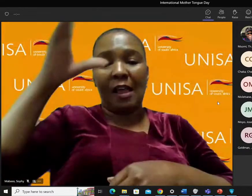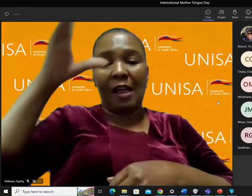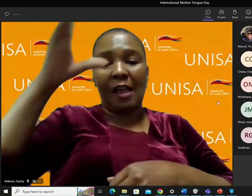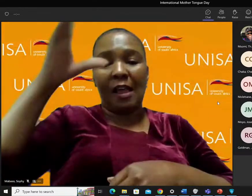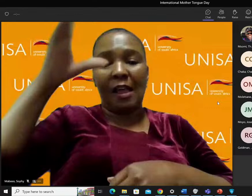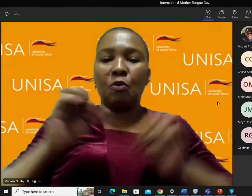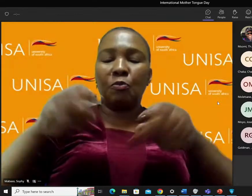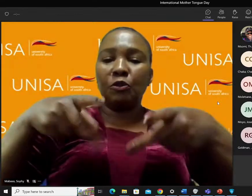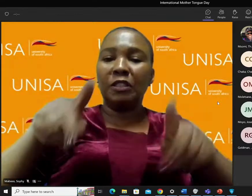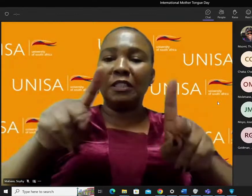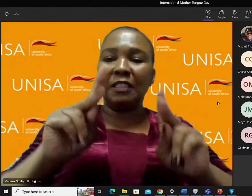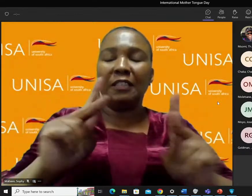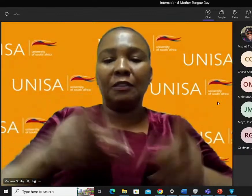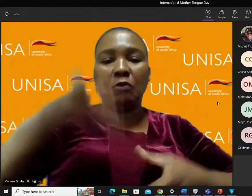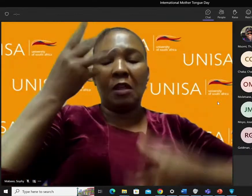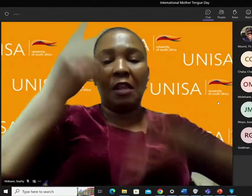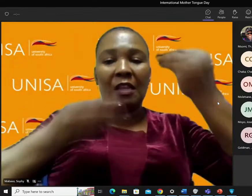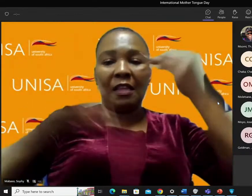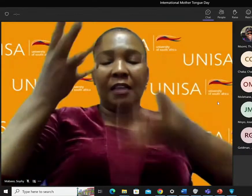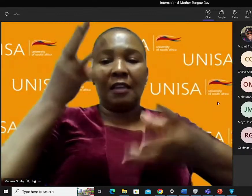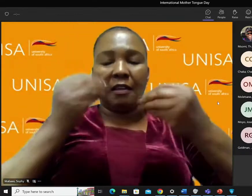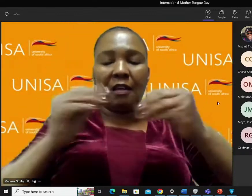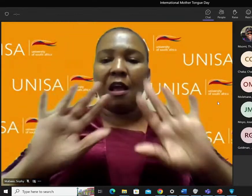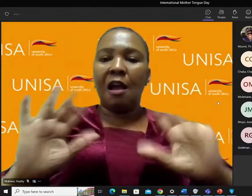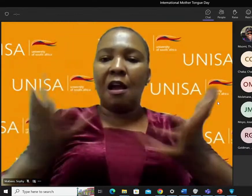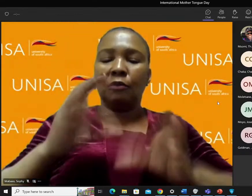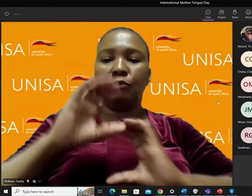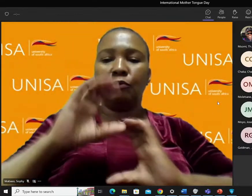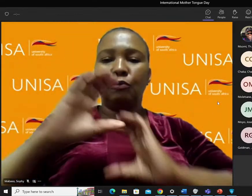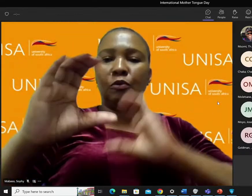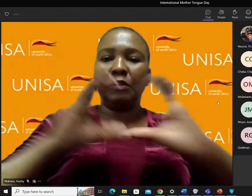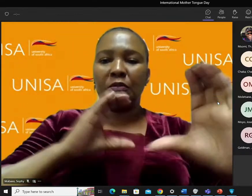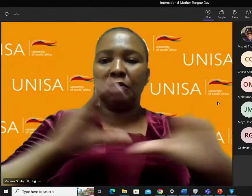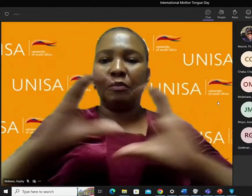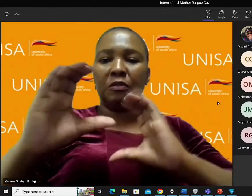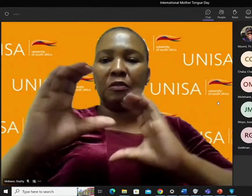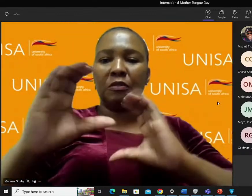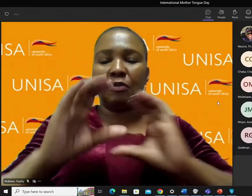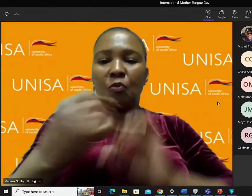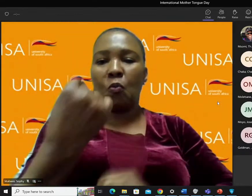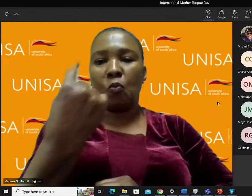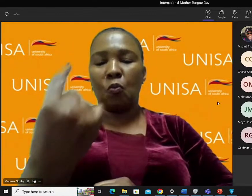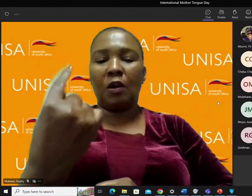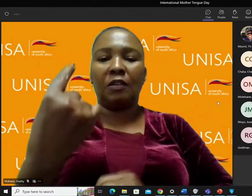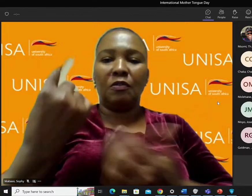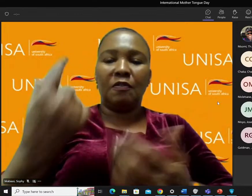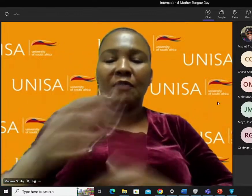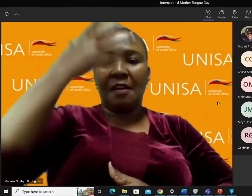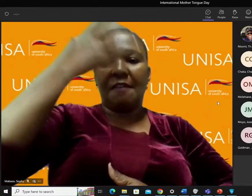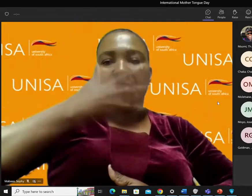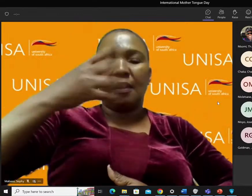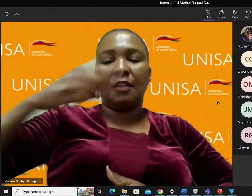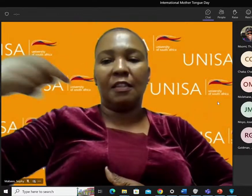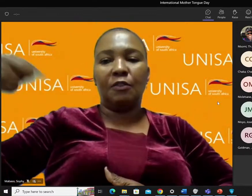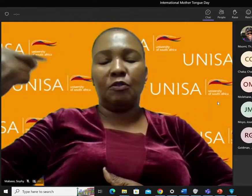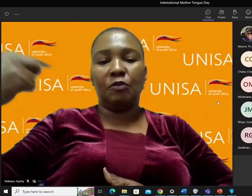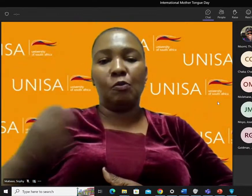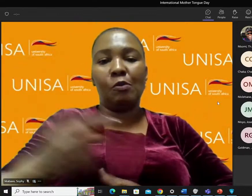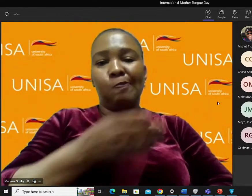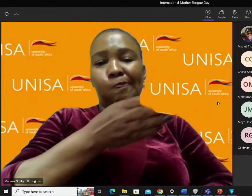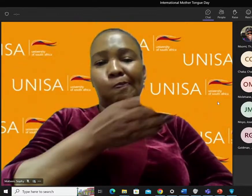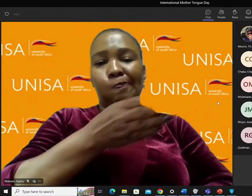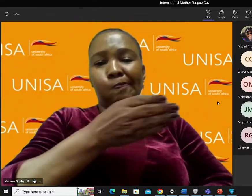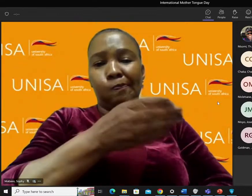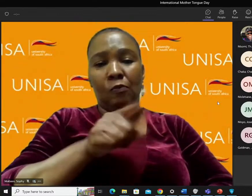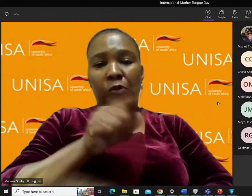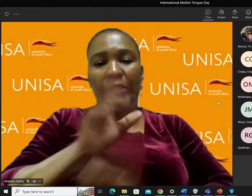least learn how to communicate in one of the African languages. So we attended those classes to learn how